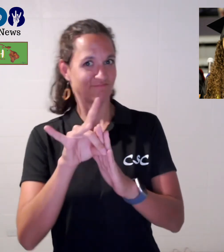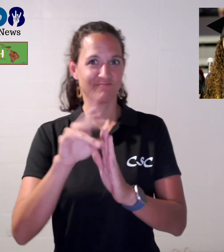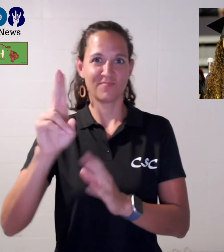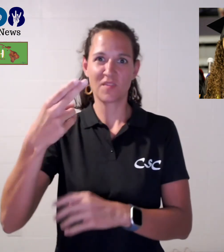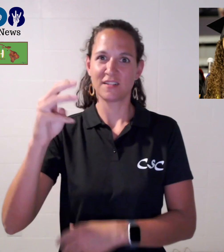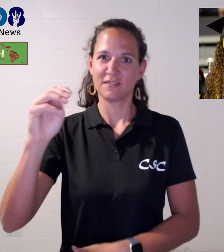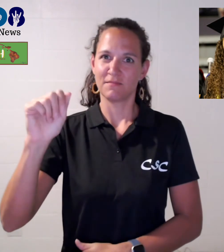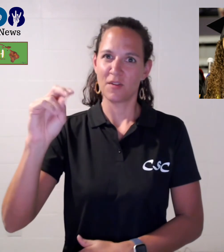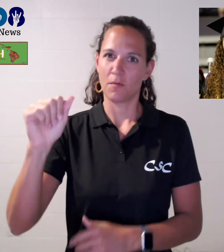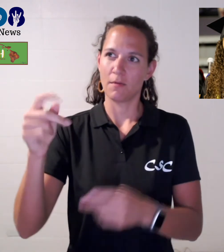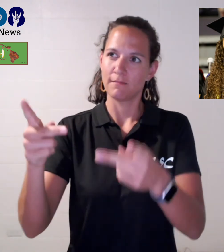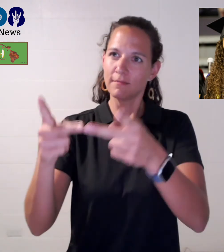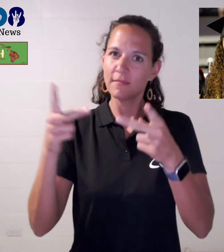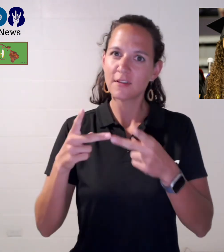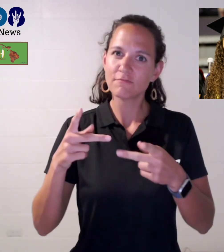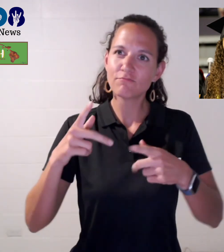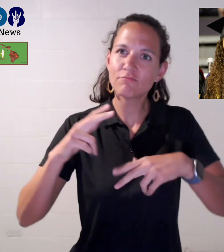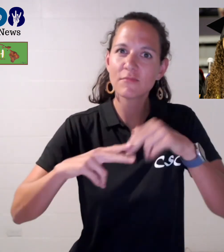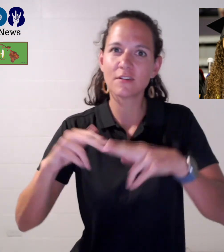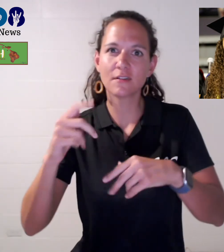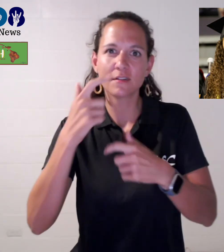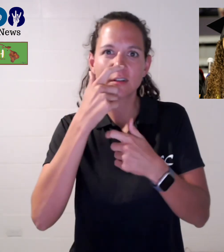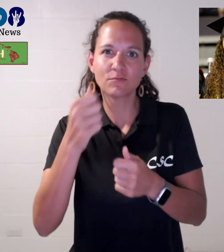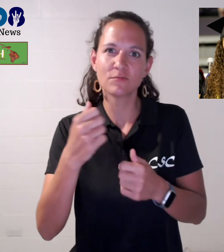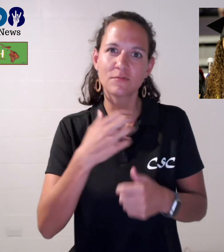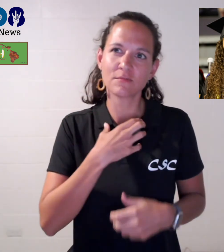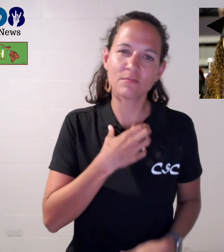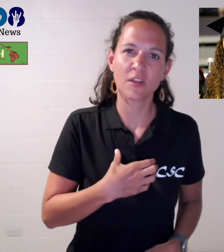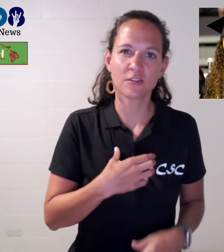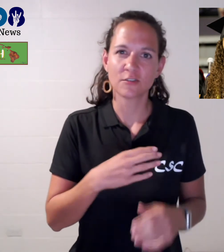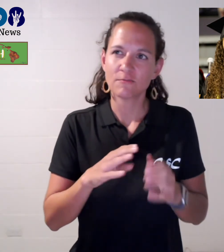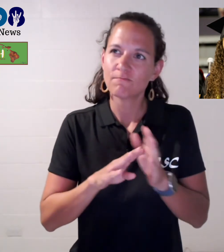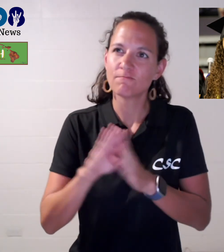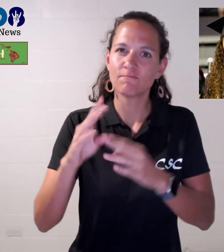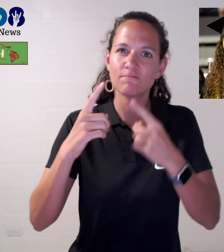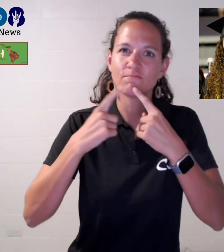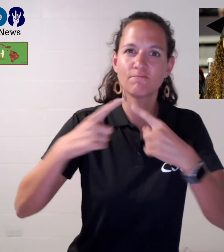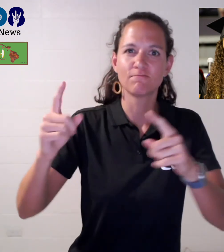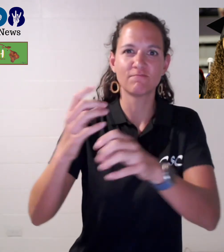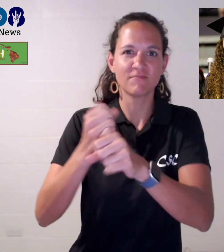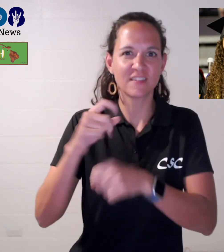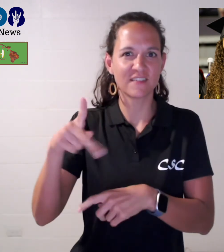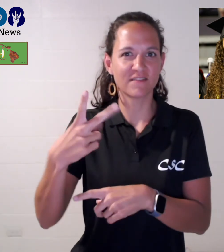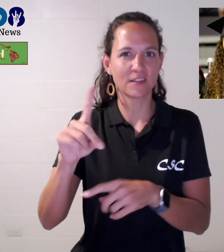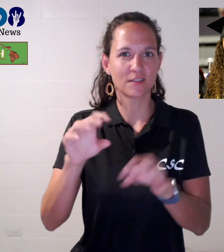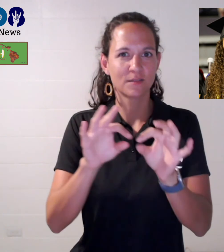chose Manoa as a place for her to build her academic interest and